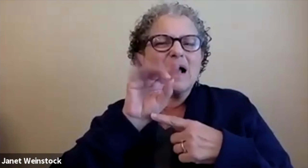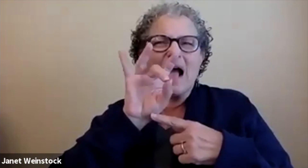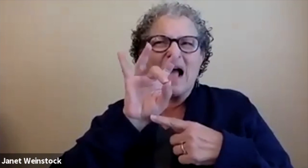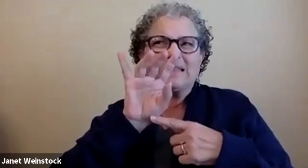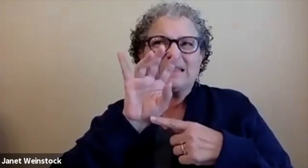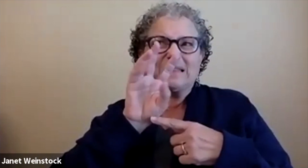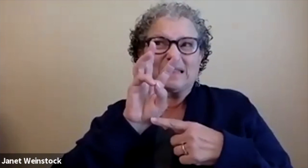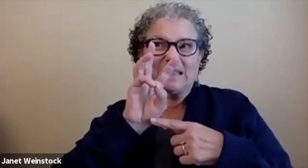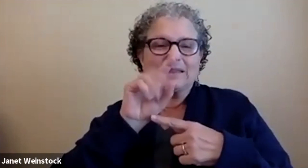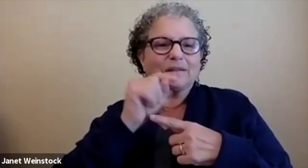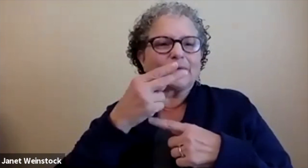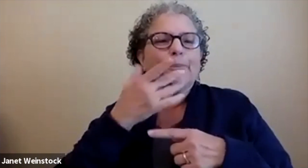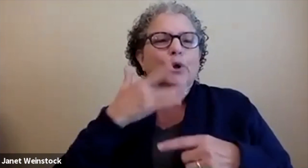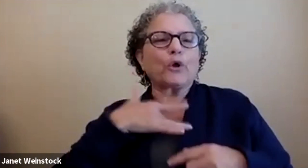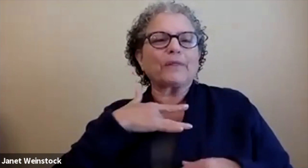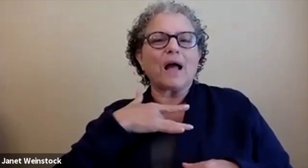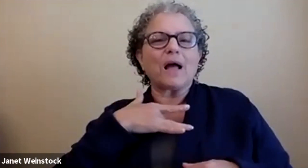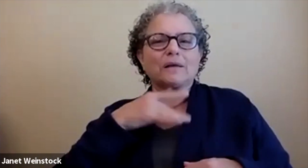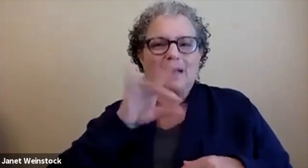her 86th birthday.